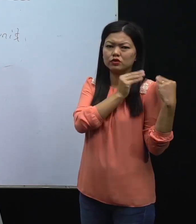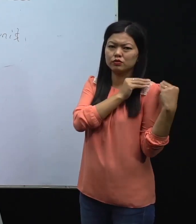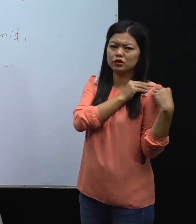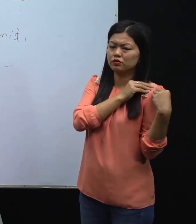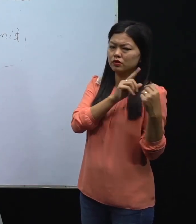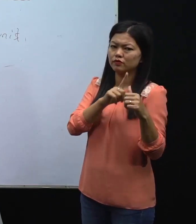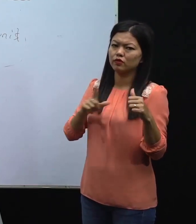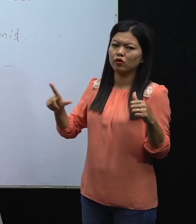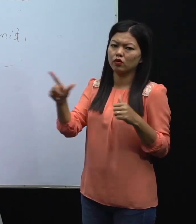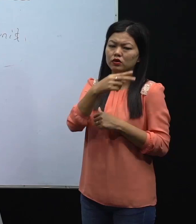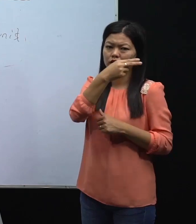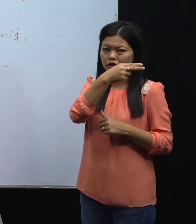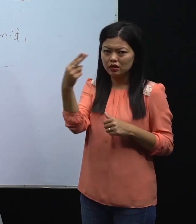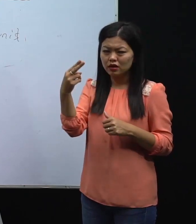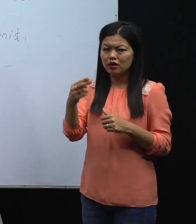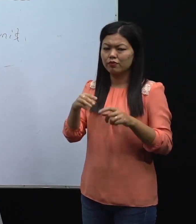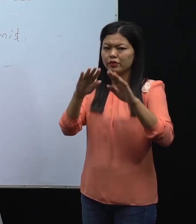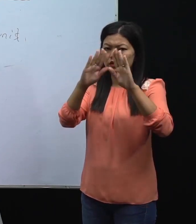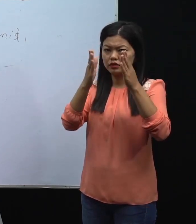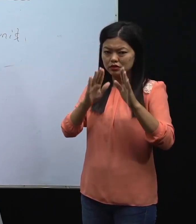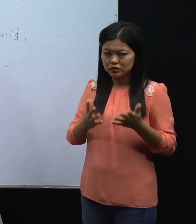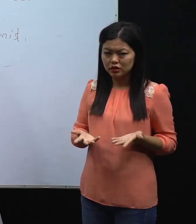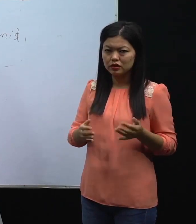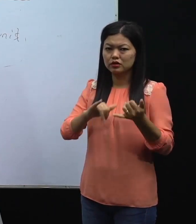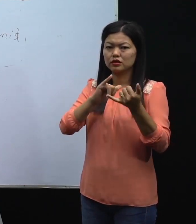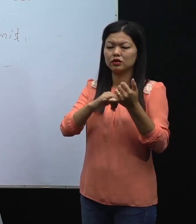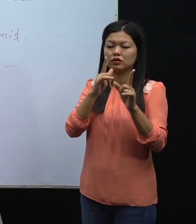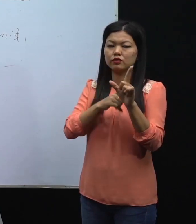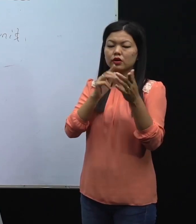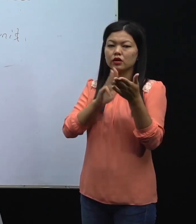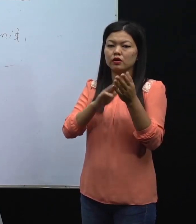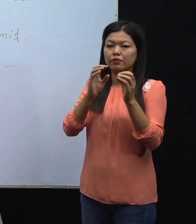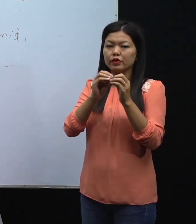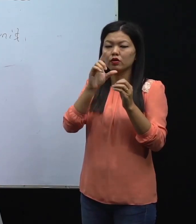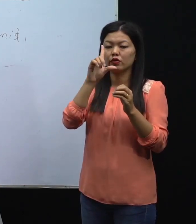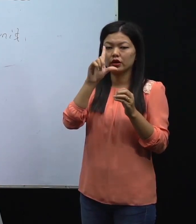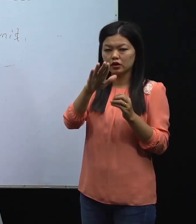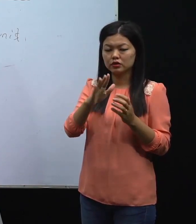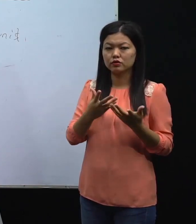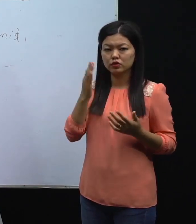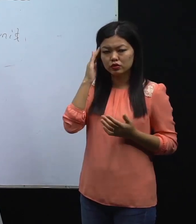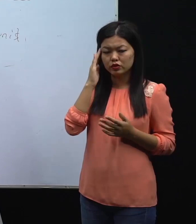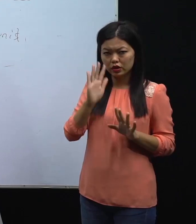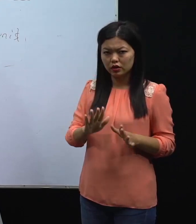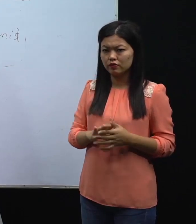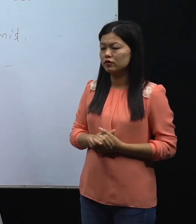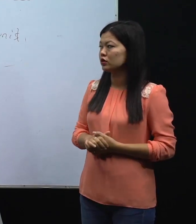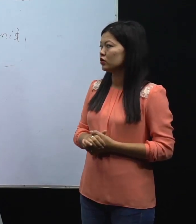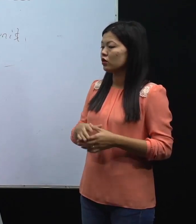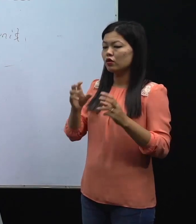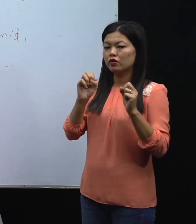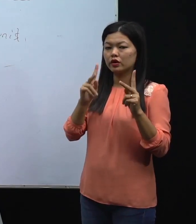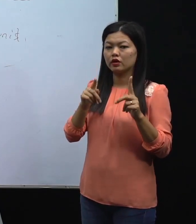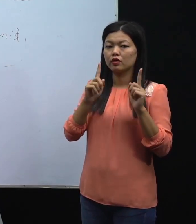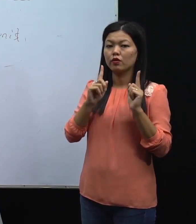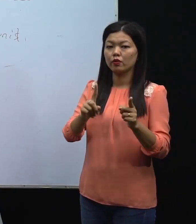Clear? The name, the symbol, the who? There's an institution, okay? There's an organization that takes care of all this, the